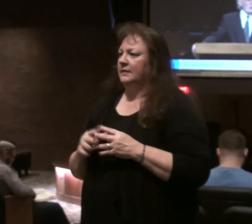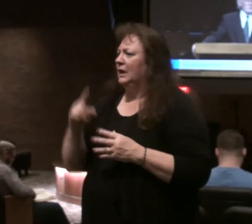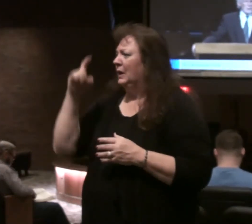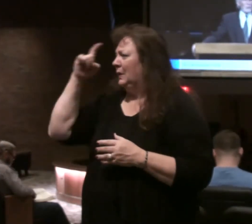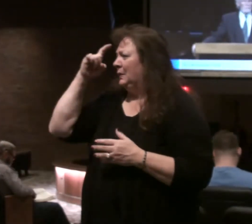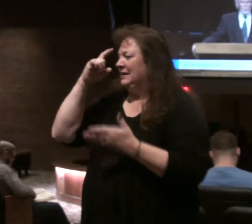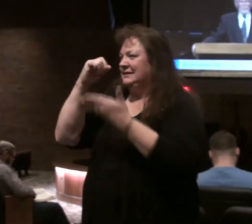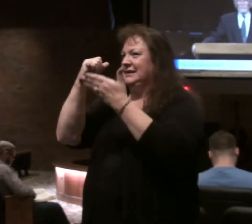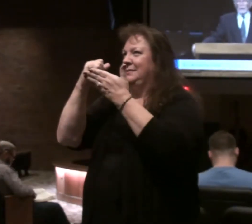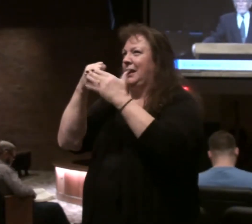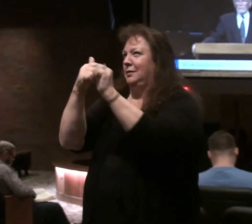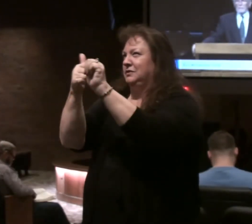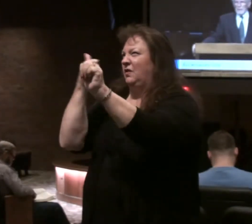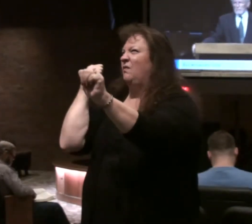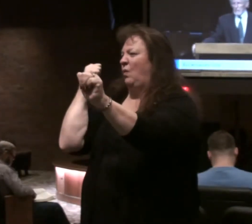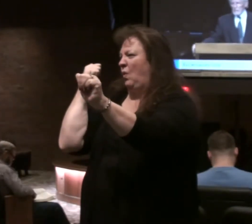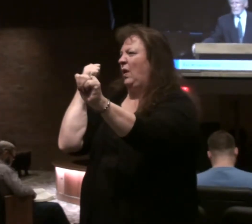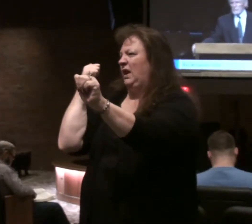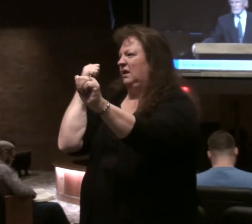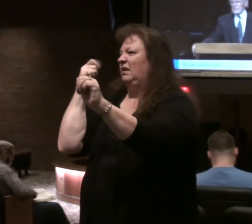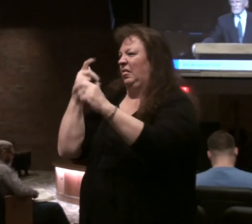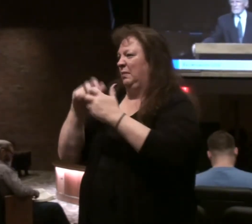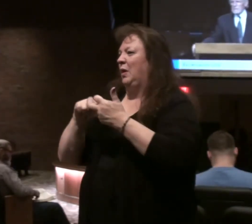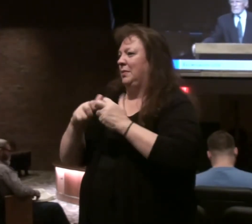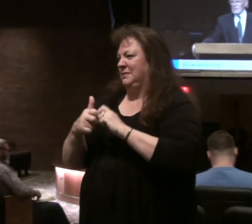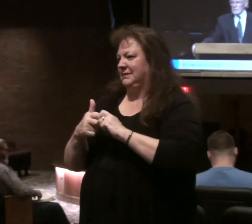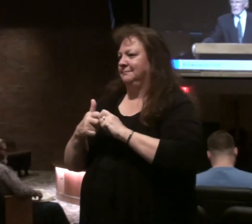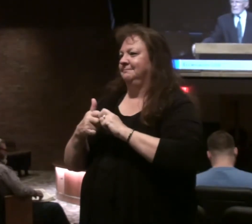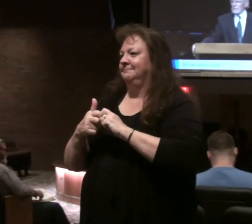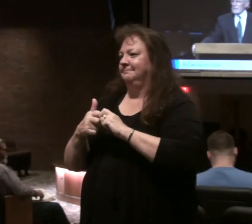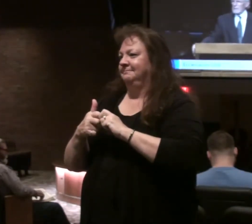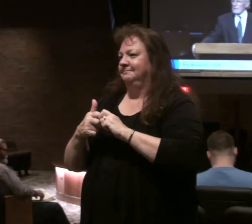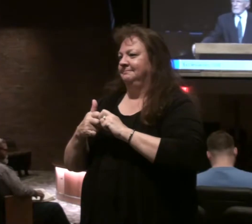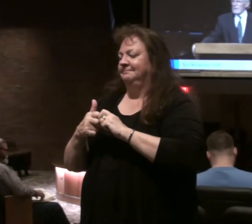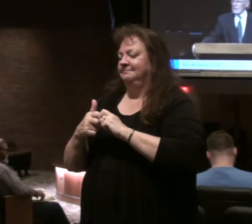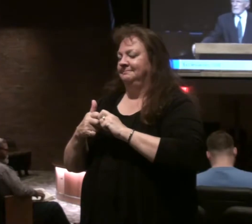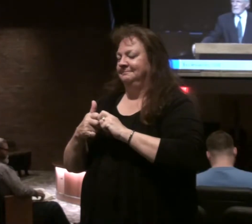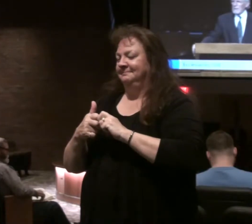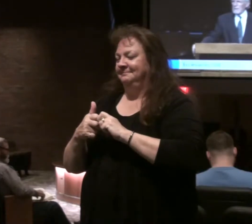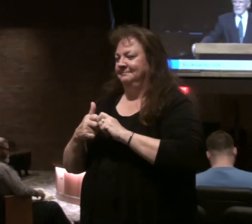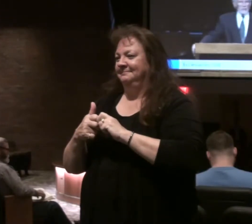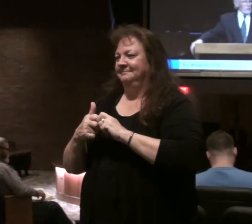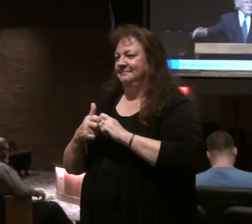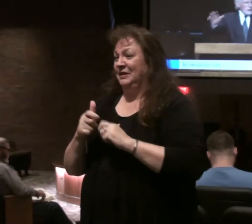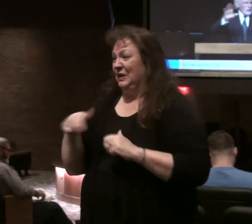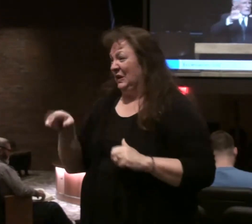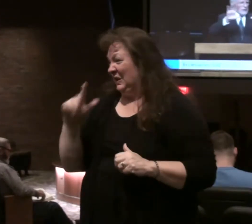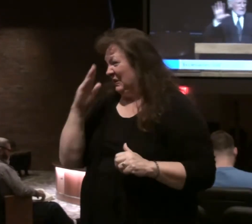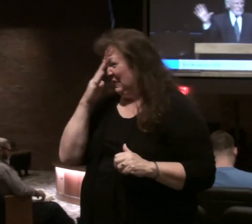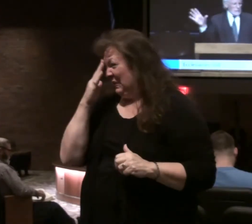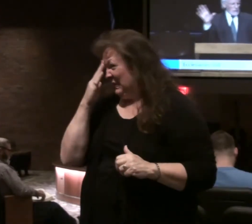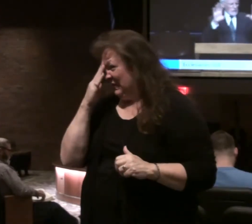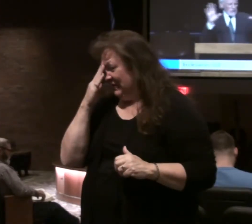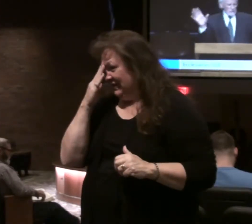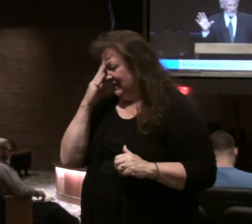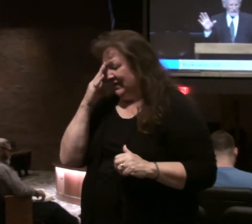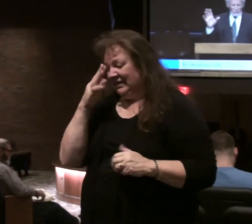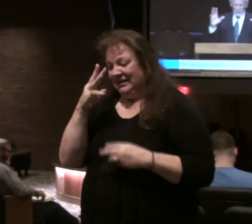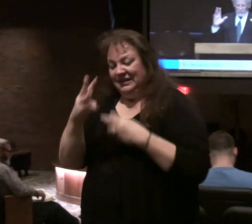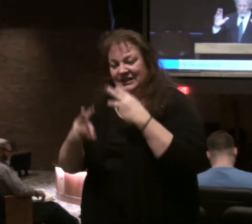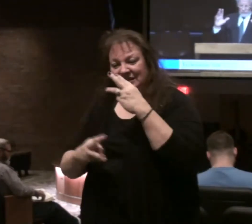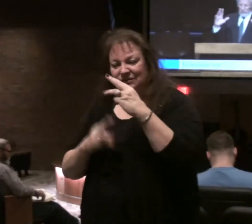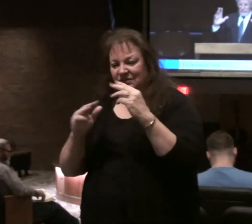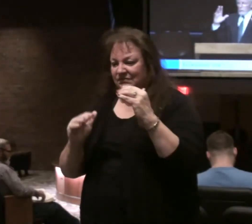wisdom helps you avoid some of the pitfalls of life. You know, it's an unjust,